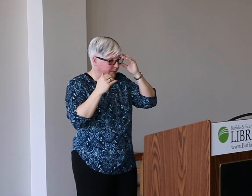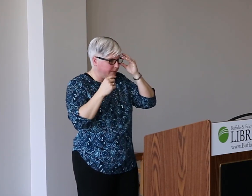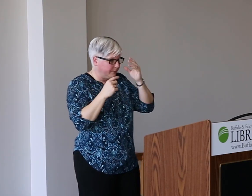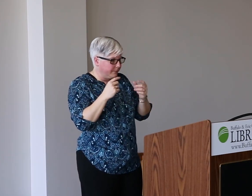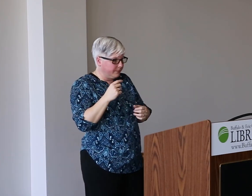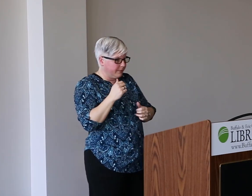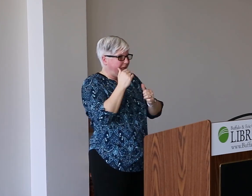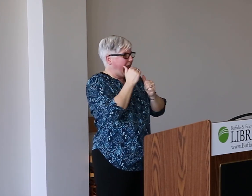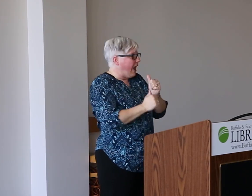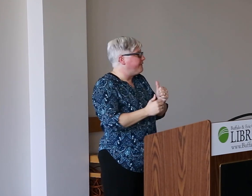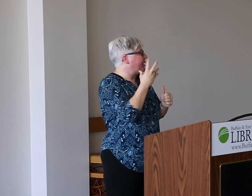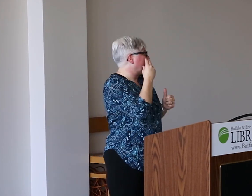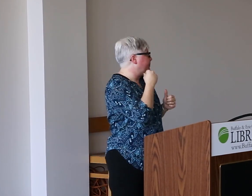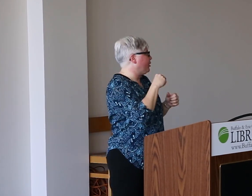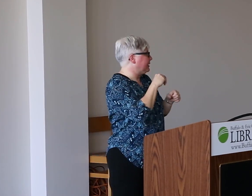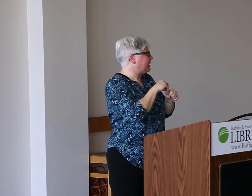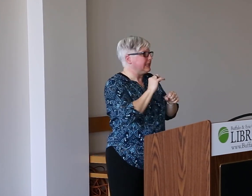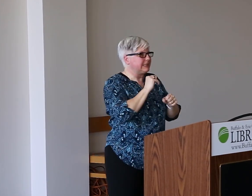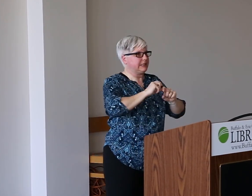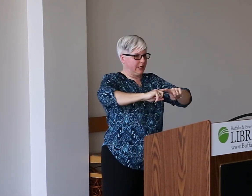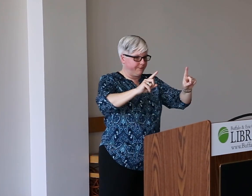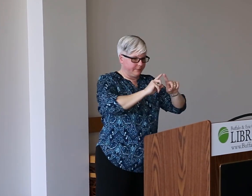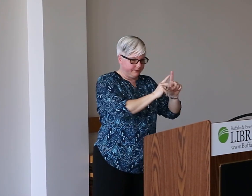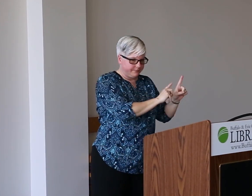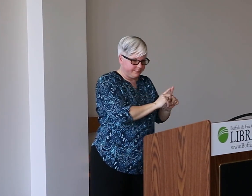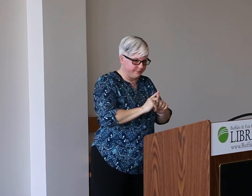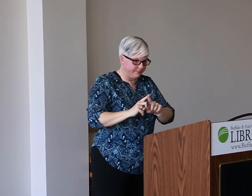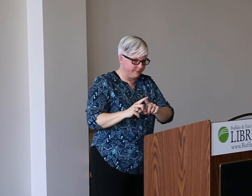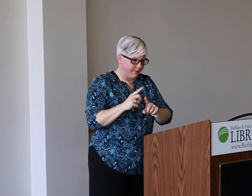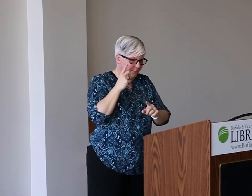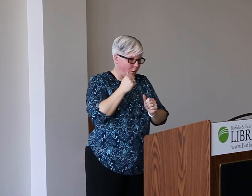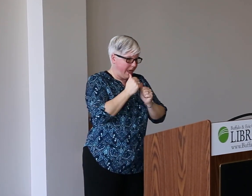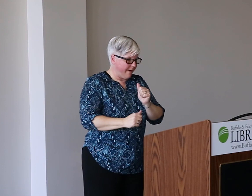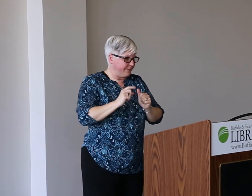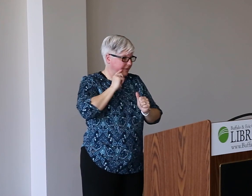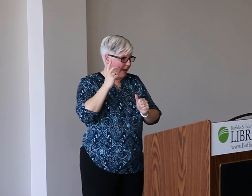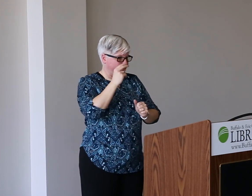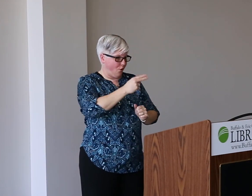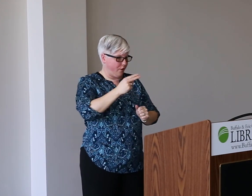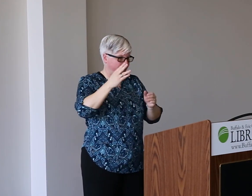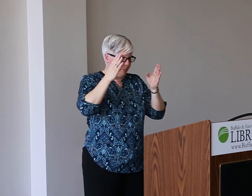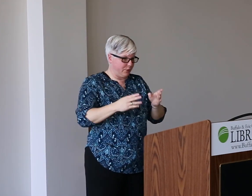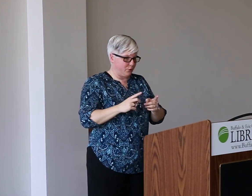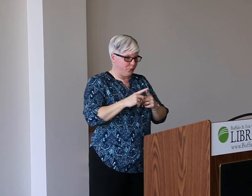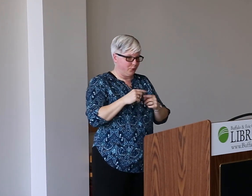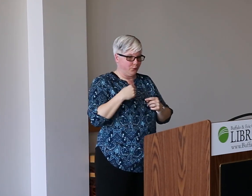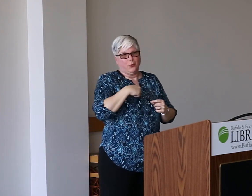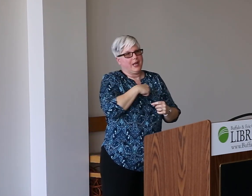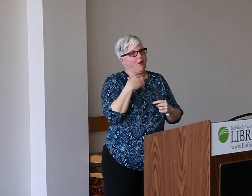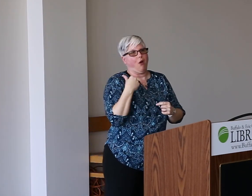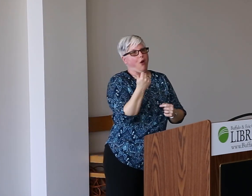adulthood. Every experience is different for every deaf and hard of hearing